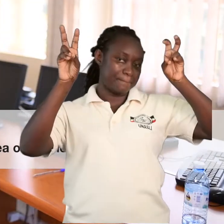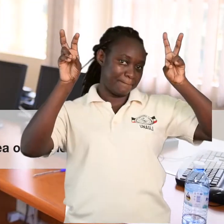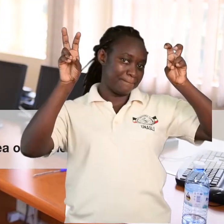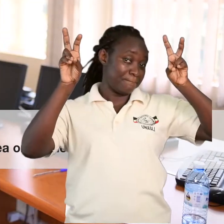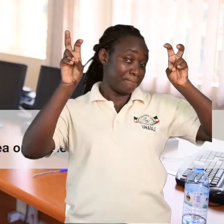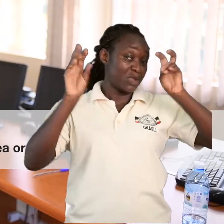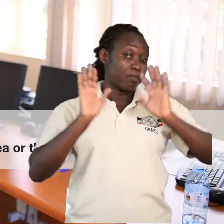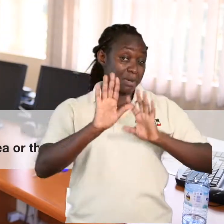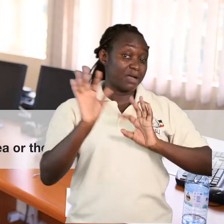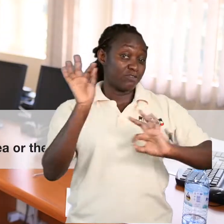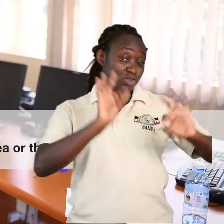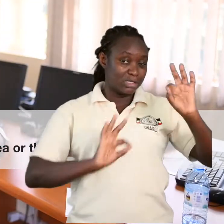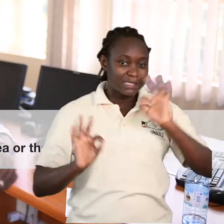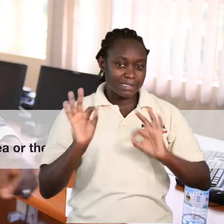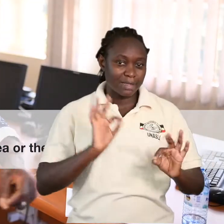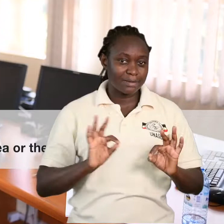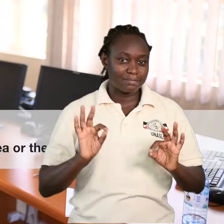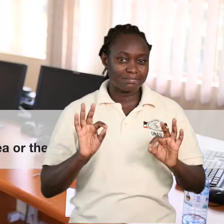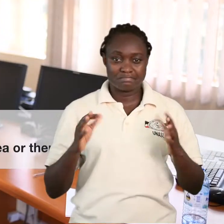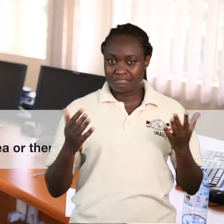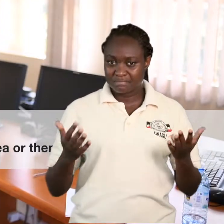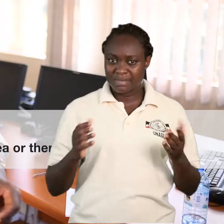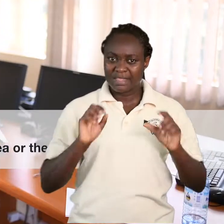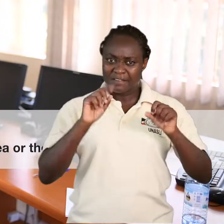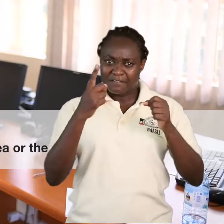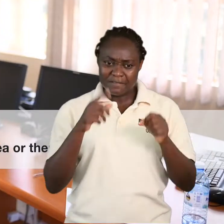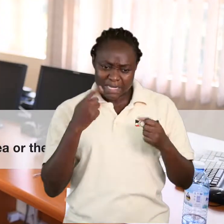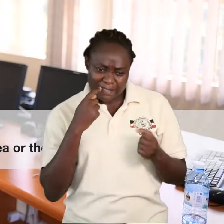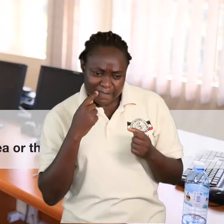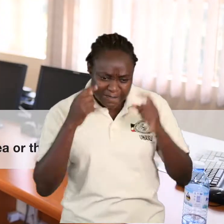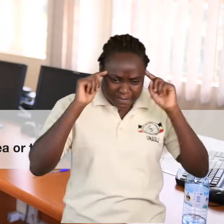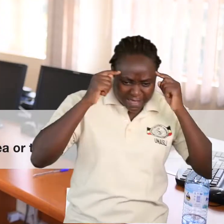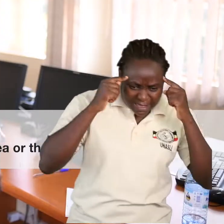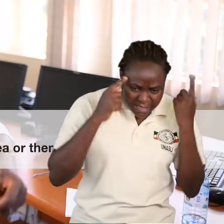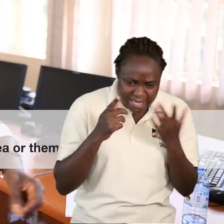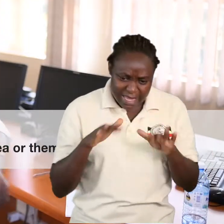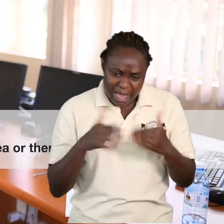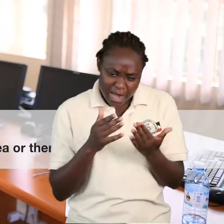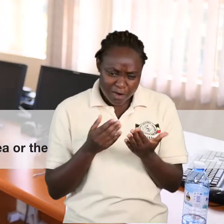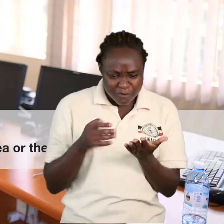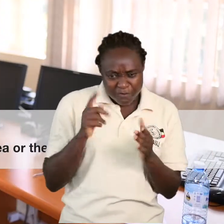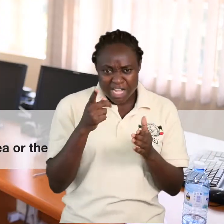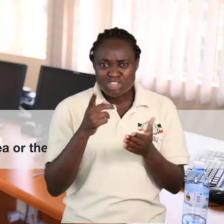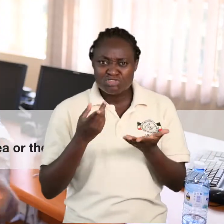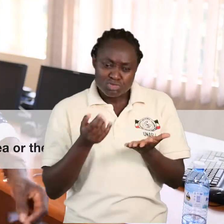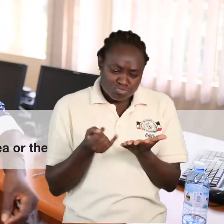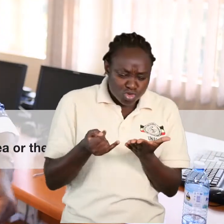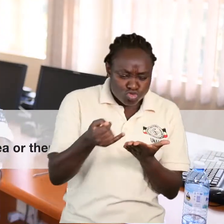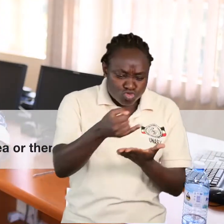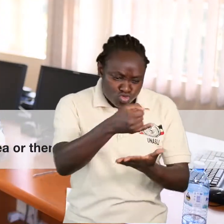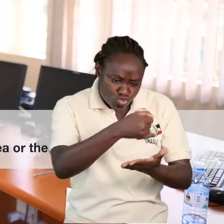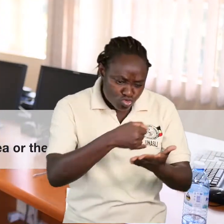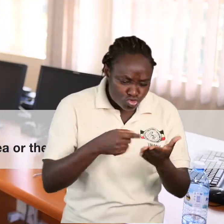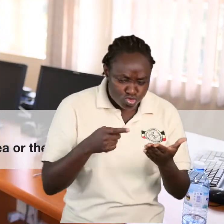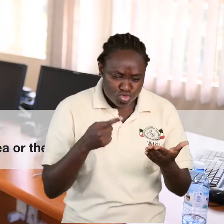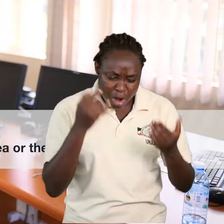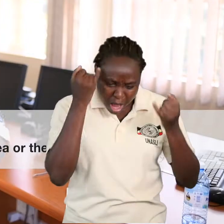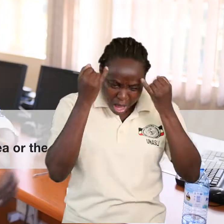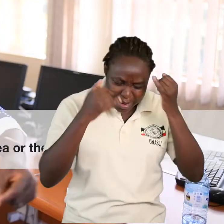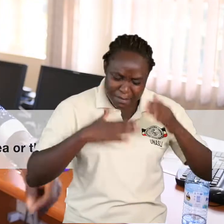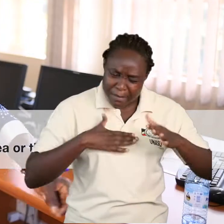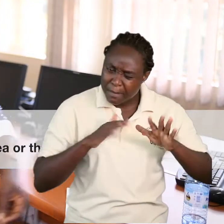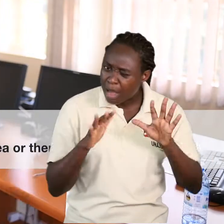design. First, make some rough sketches of how you want your idea to